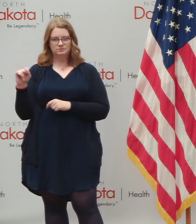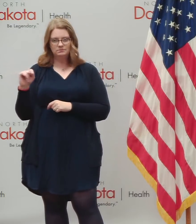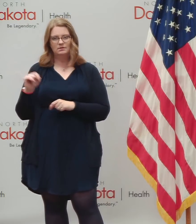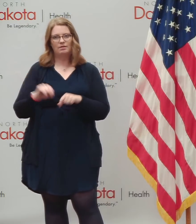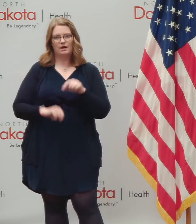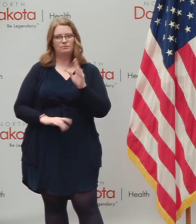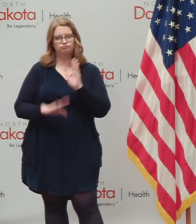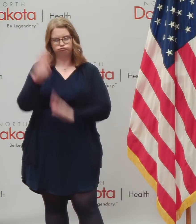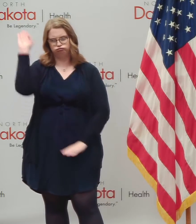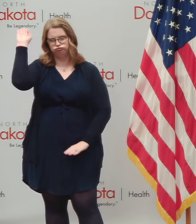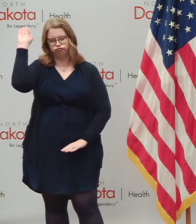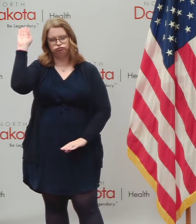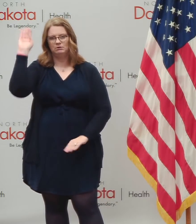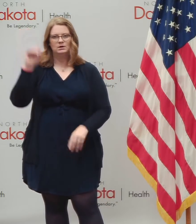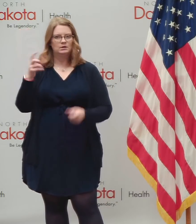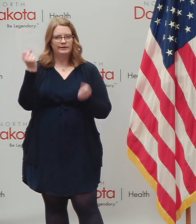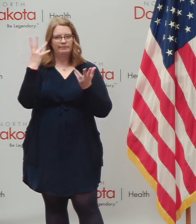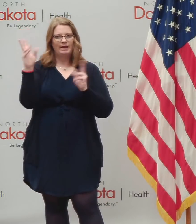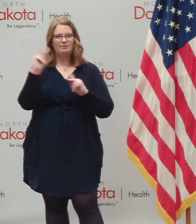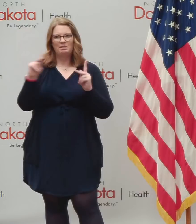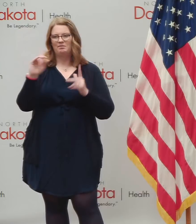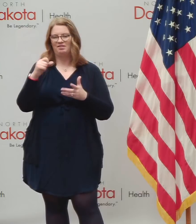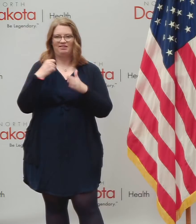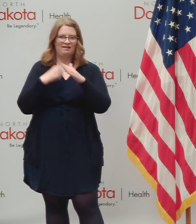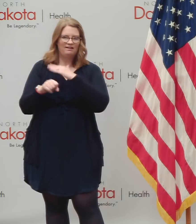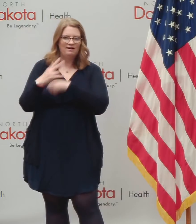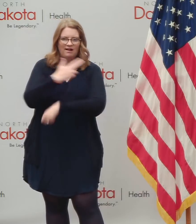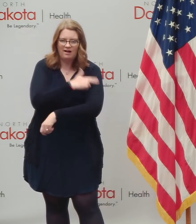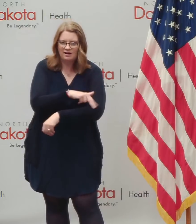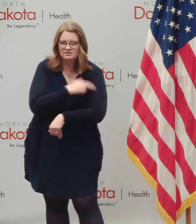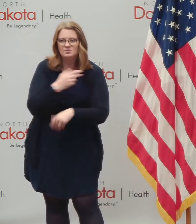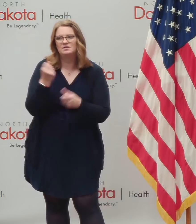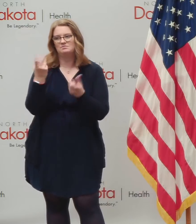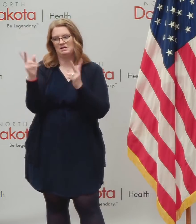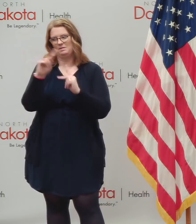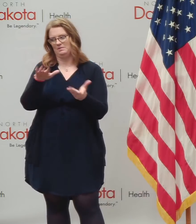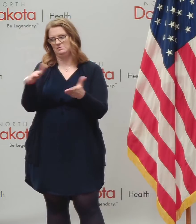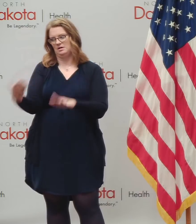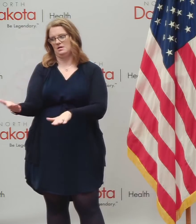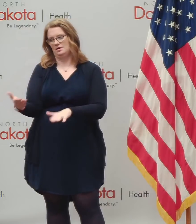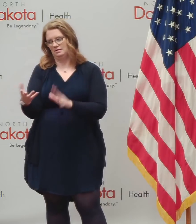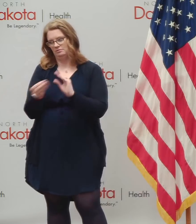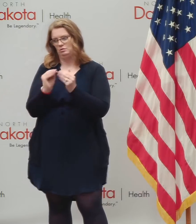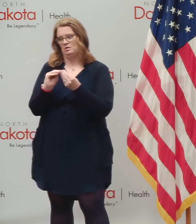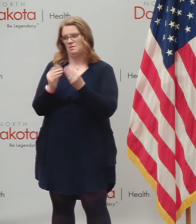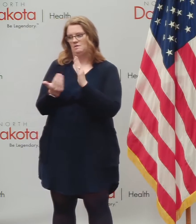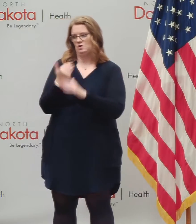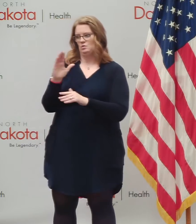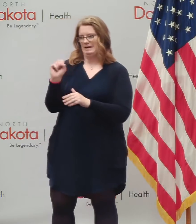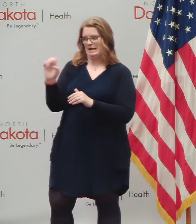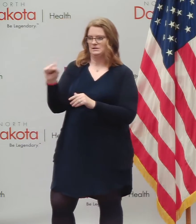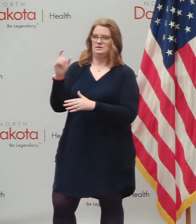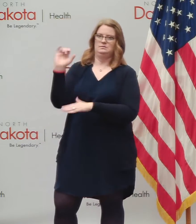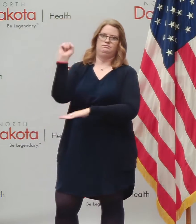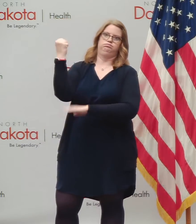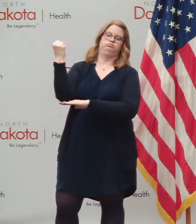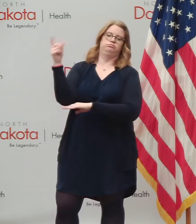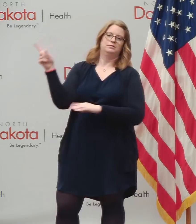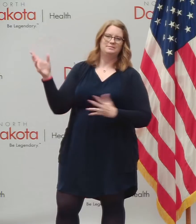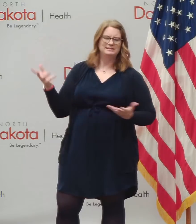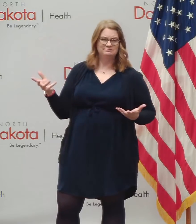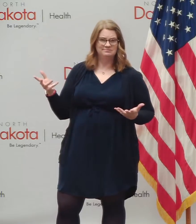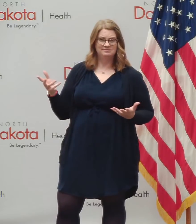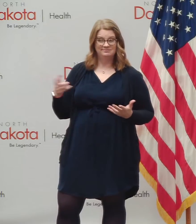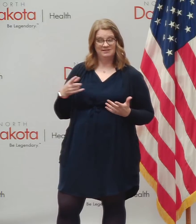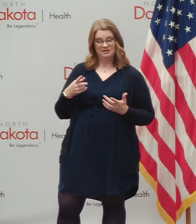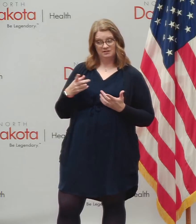and record deaths and record hospitalizations. And so then would you say masks don't work? I would never say that, because there are